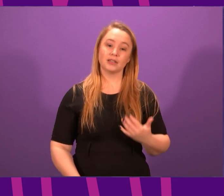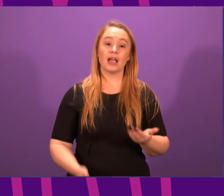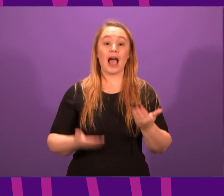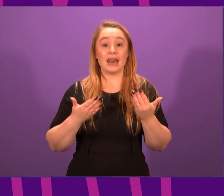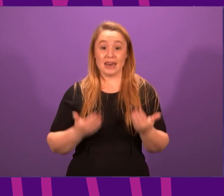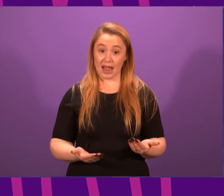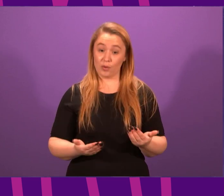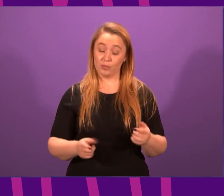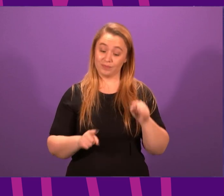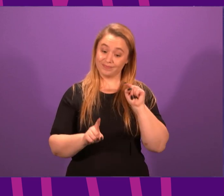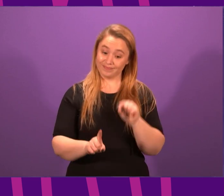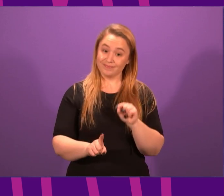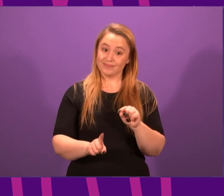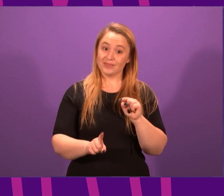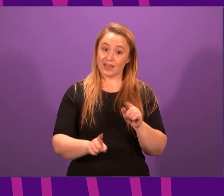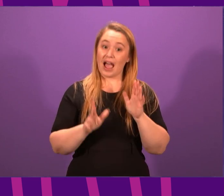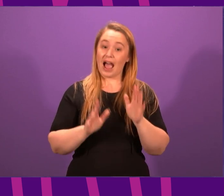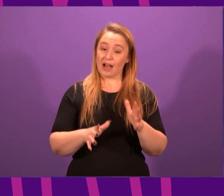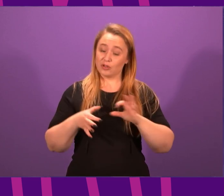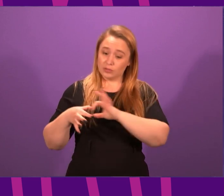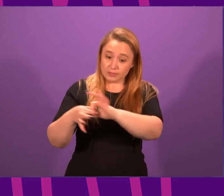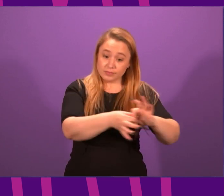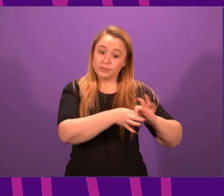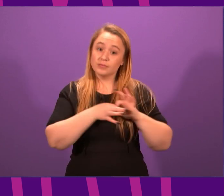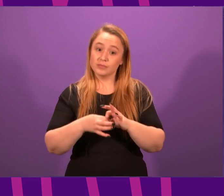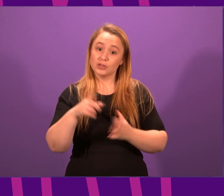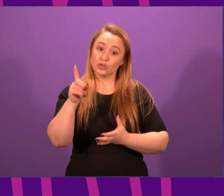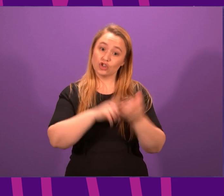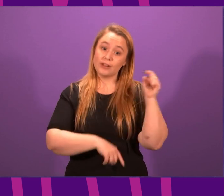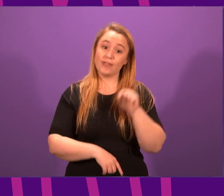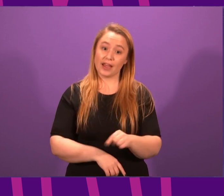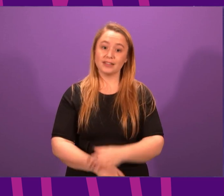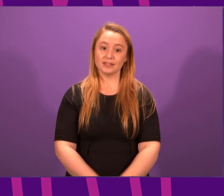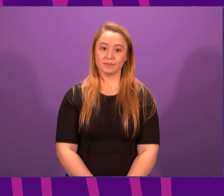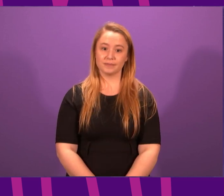Officer, that is what we must all pull together to seek to do.